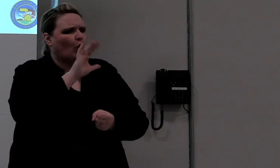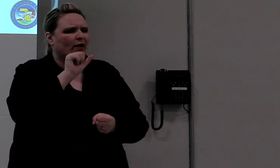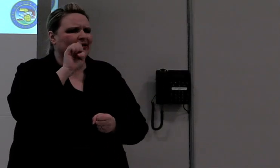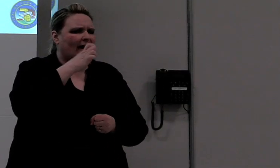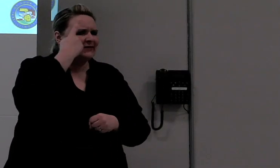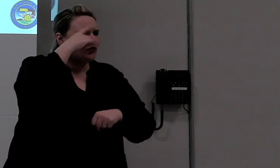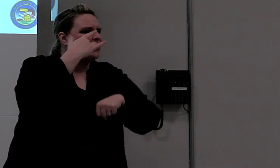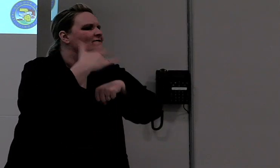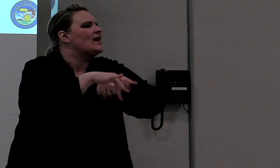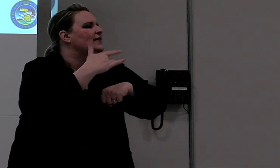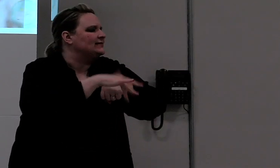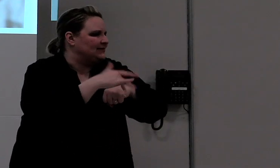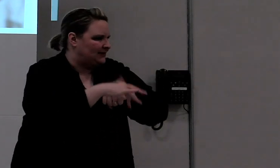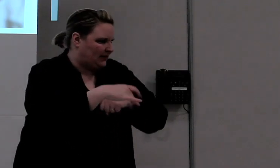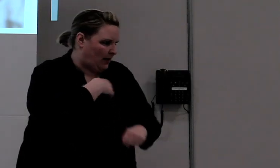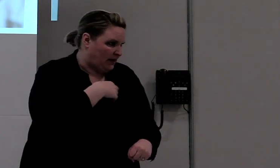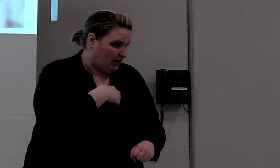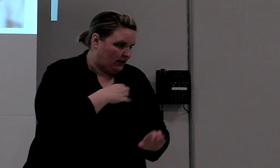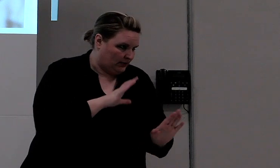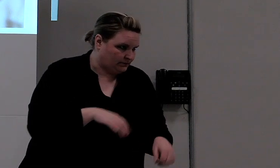appeal.